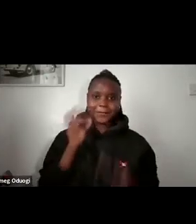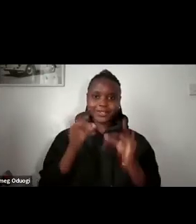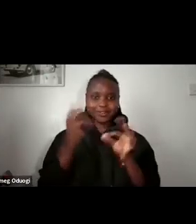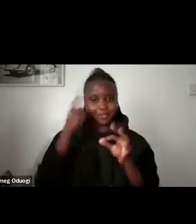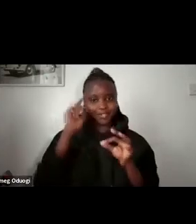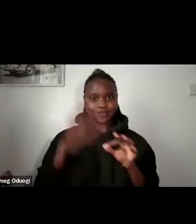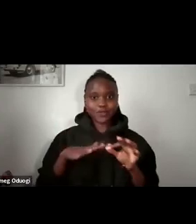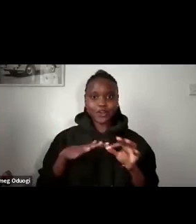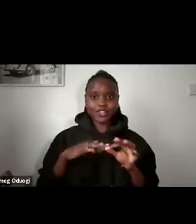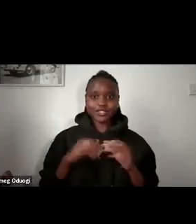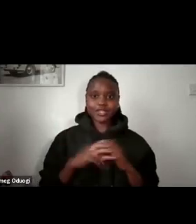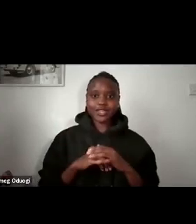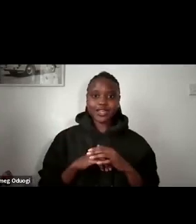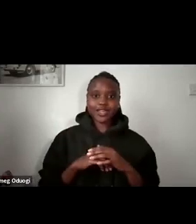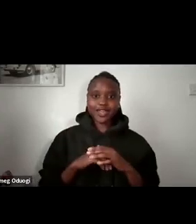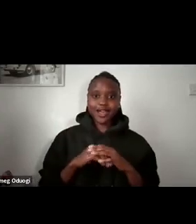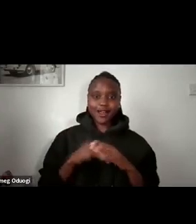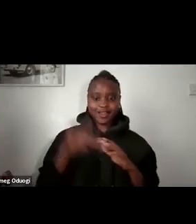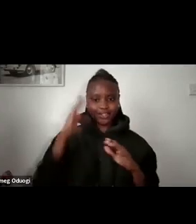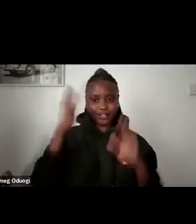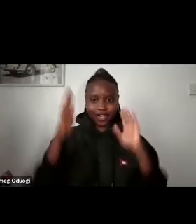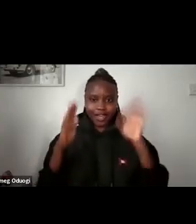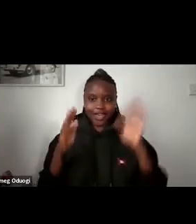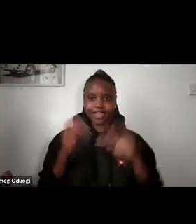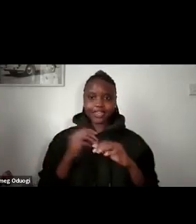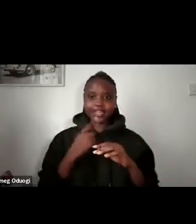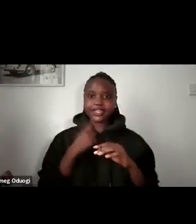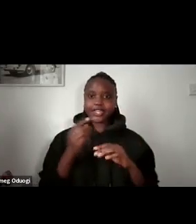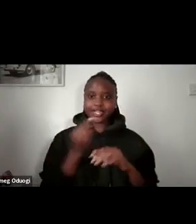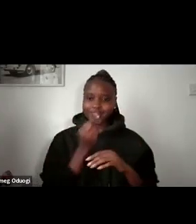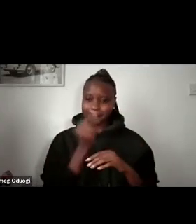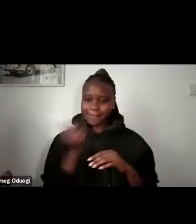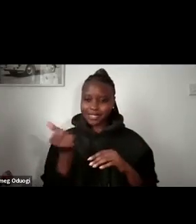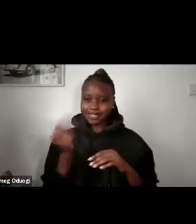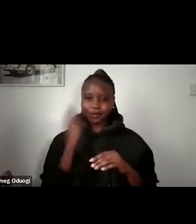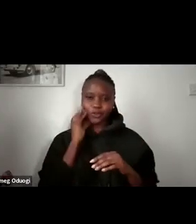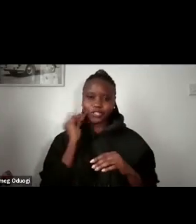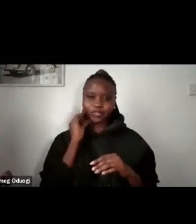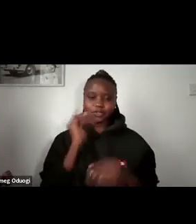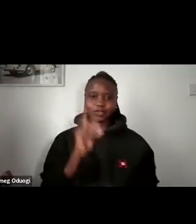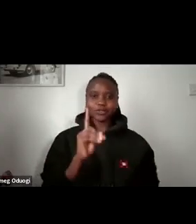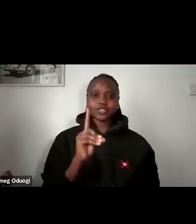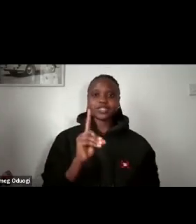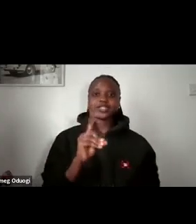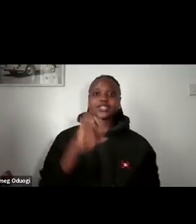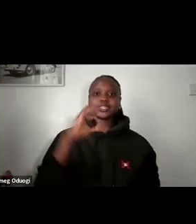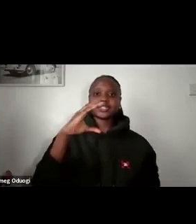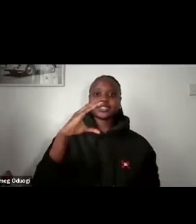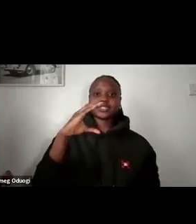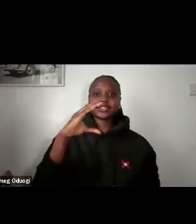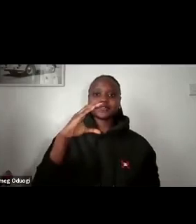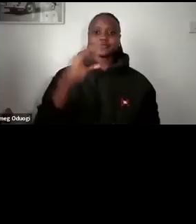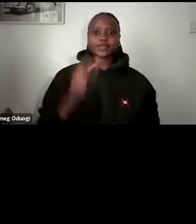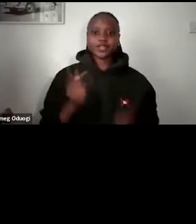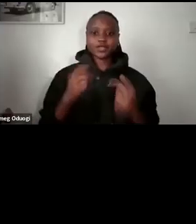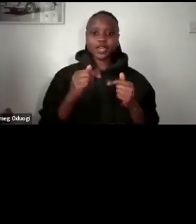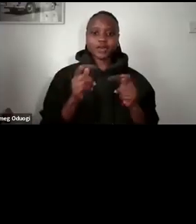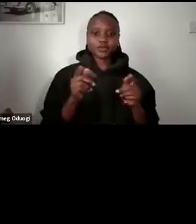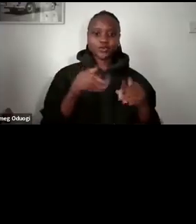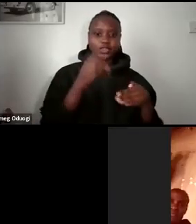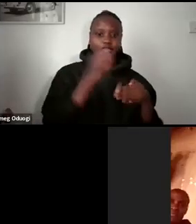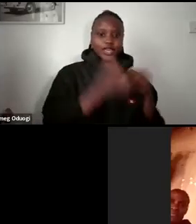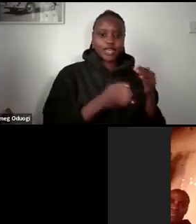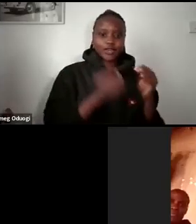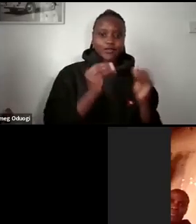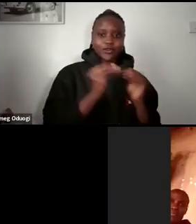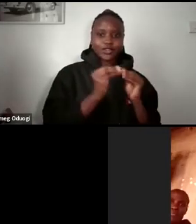and also just tell us a bit about her experience with DEC as we come to the close of our session.